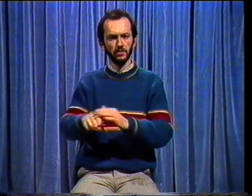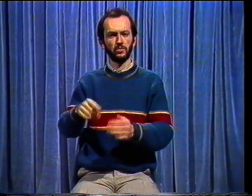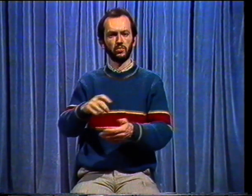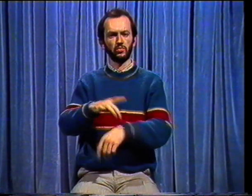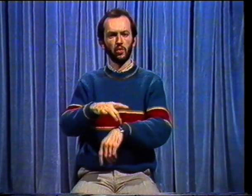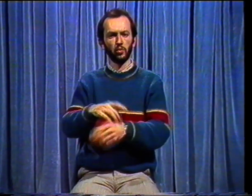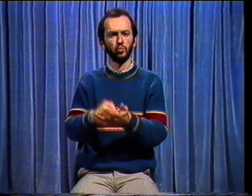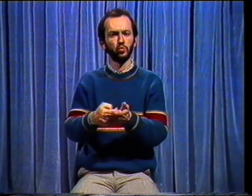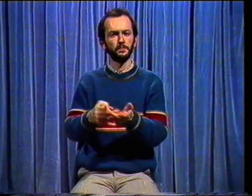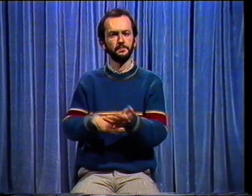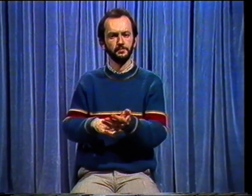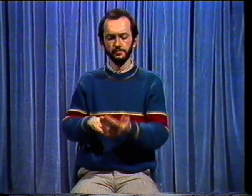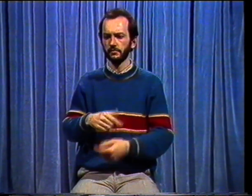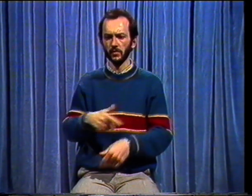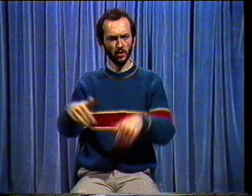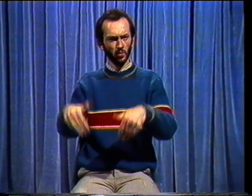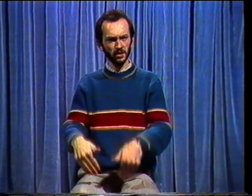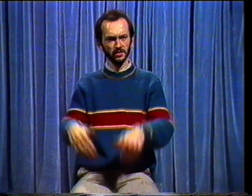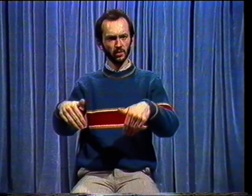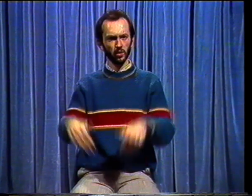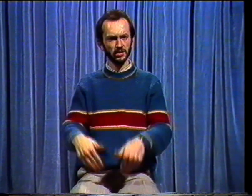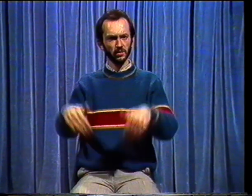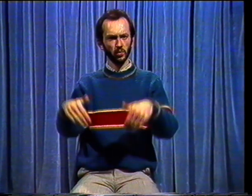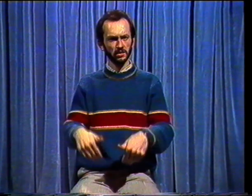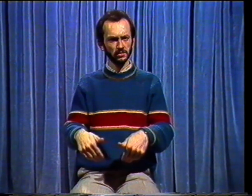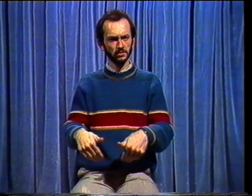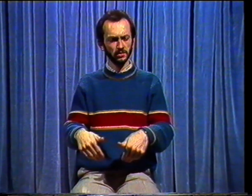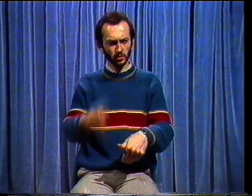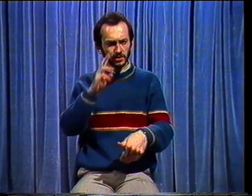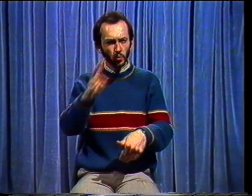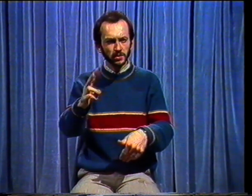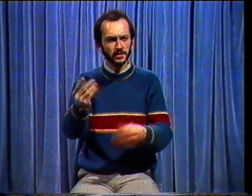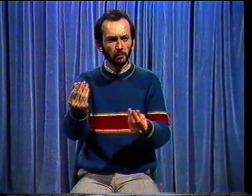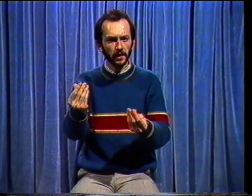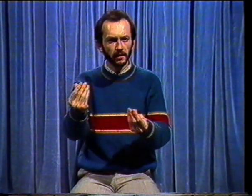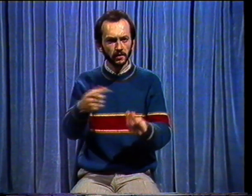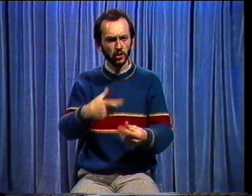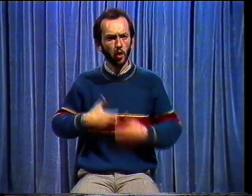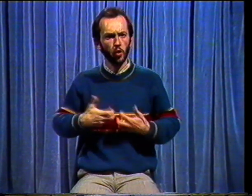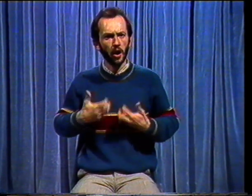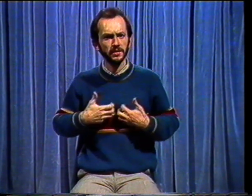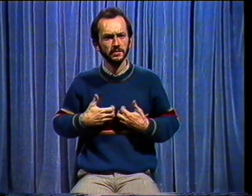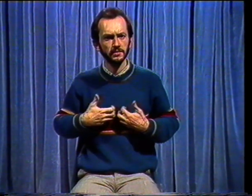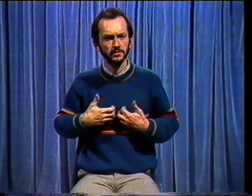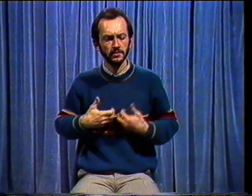And they went into the doctor's room, and she was waiting and waiting and waiting. Do you notice something there? She's getting